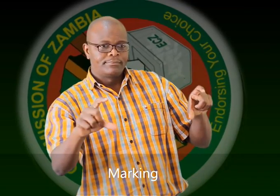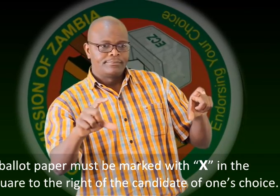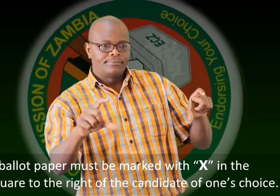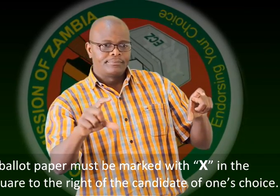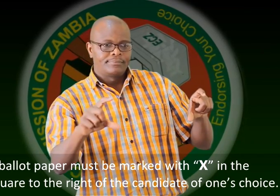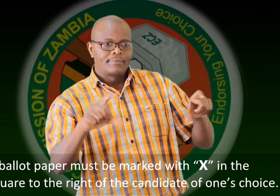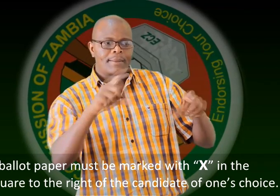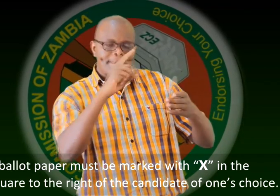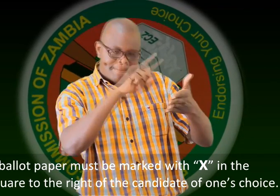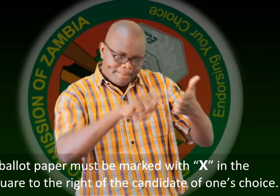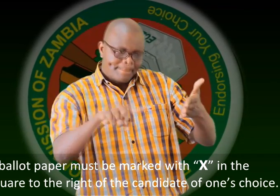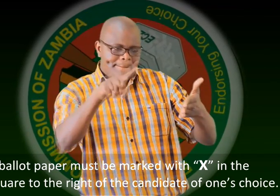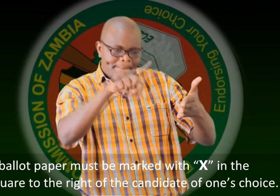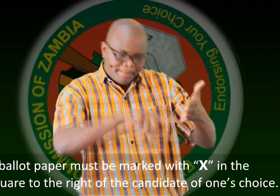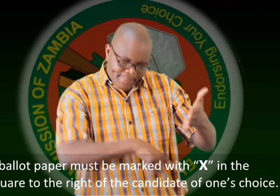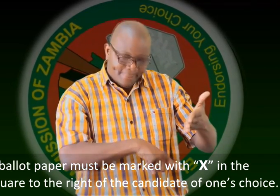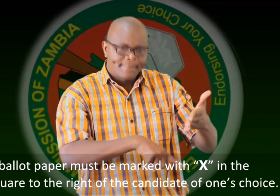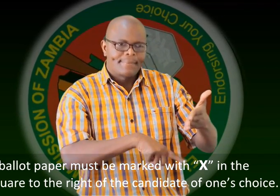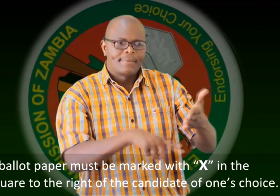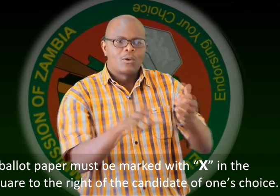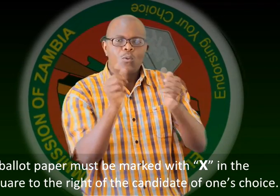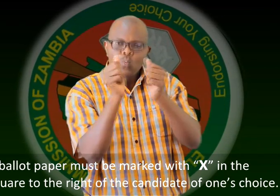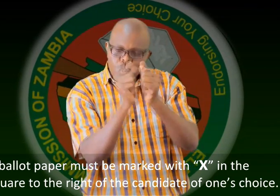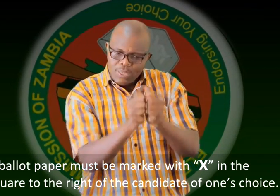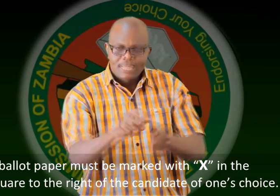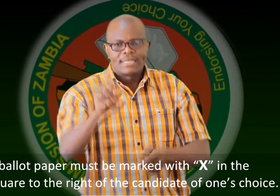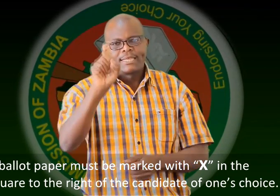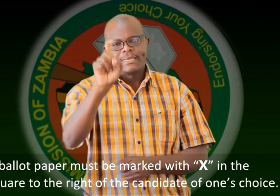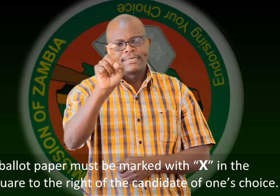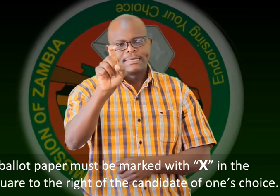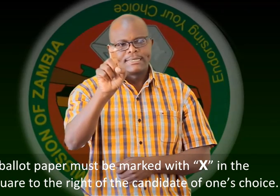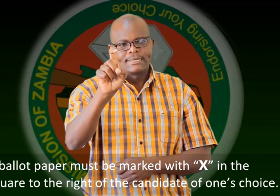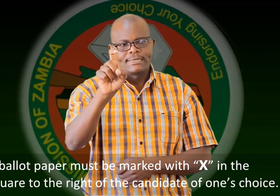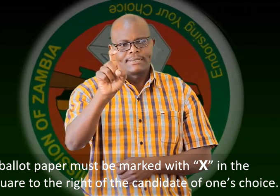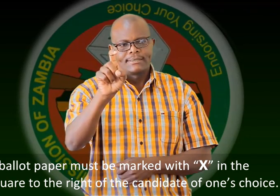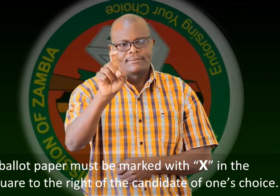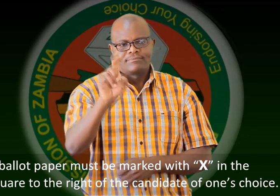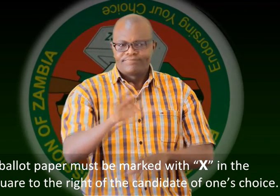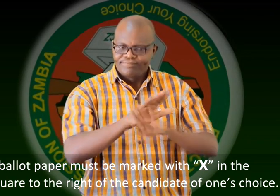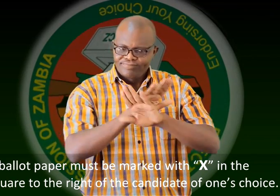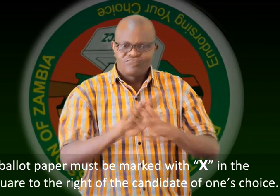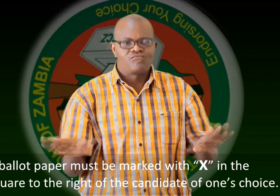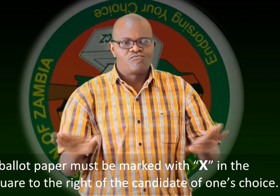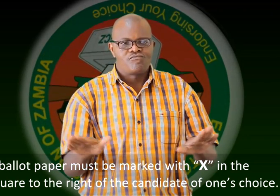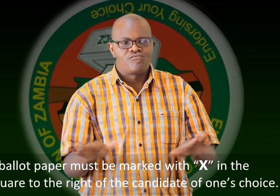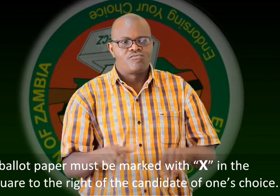A ballot paper must be marked with X in the square to the right of the candidates of one's choice.